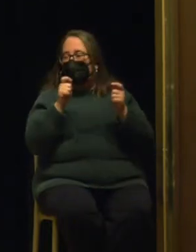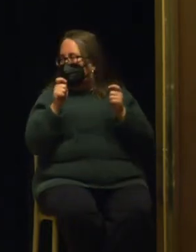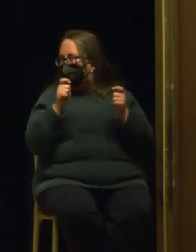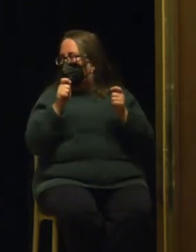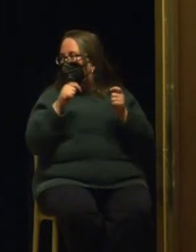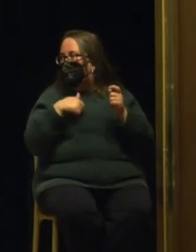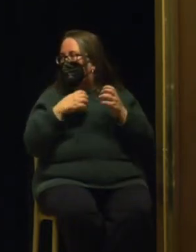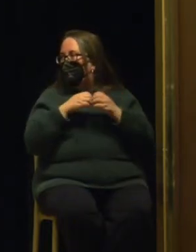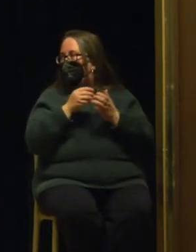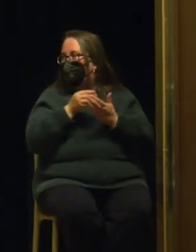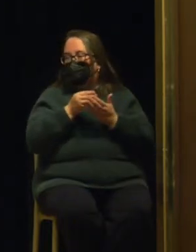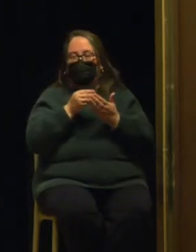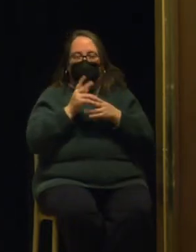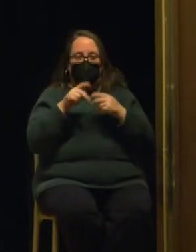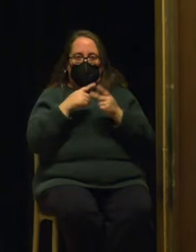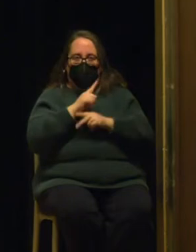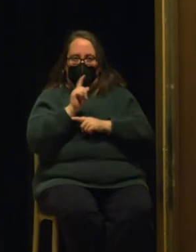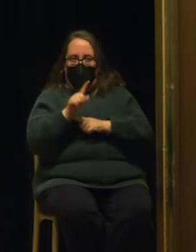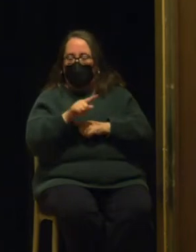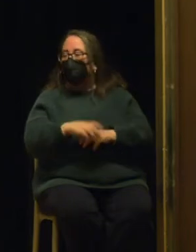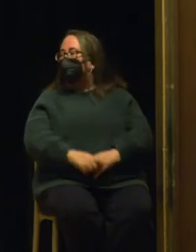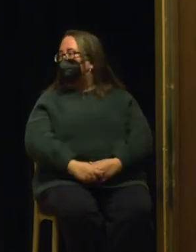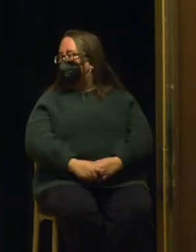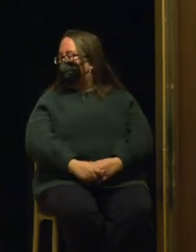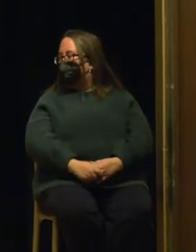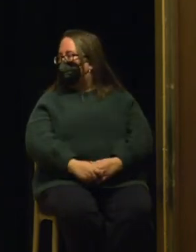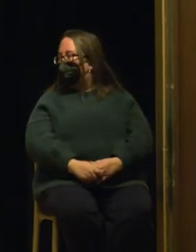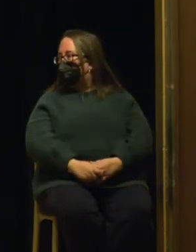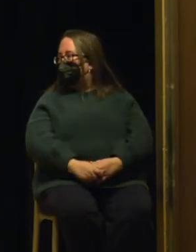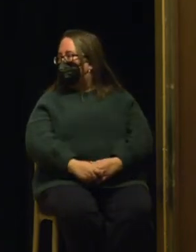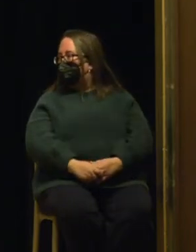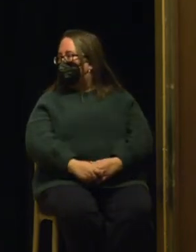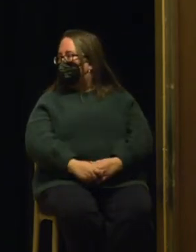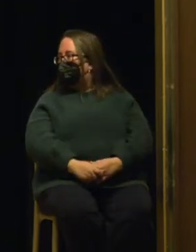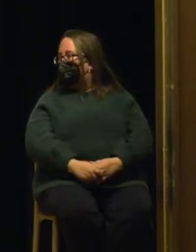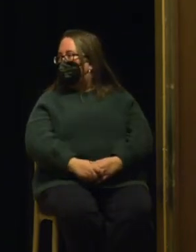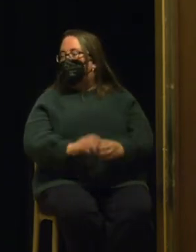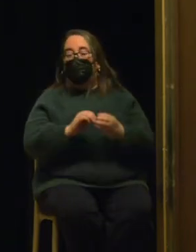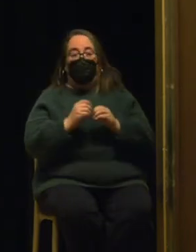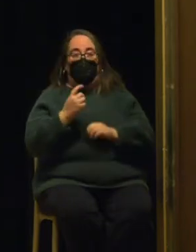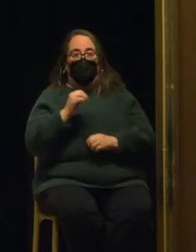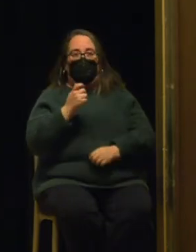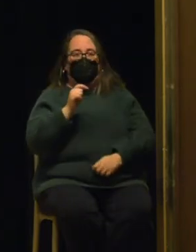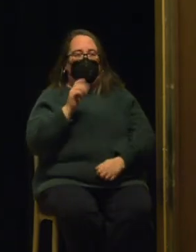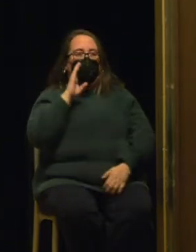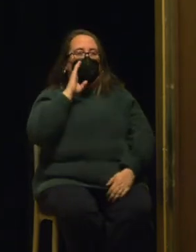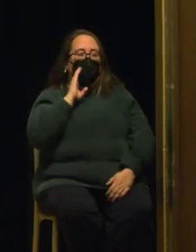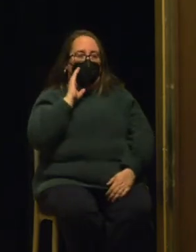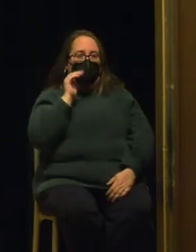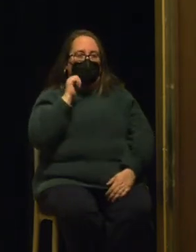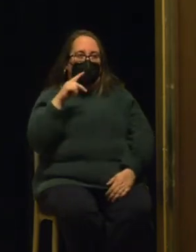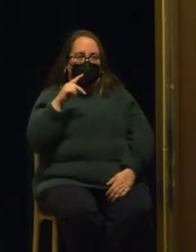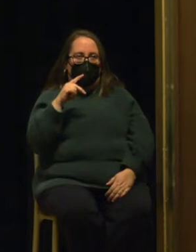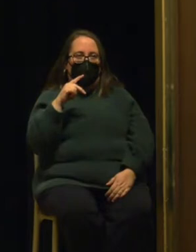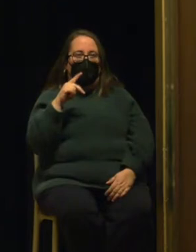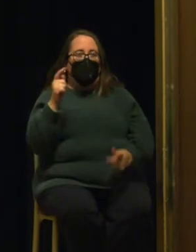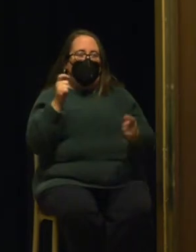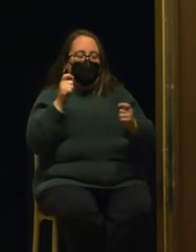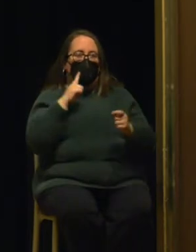more financial type question. I'm curious. We say our number one asset at Brown Capital Management are our